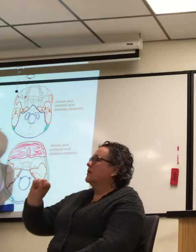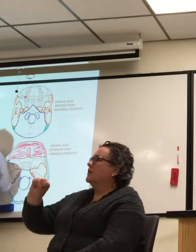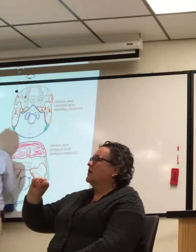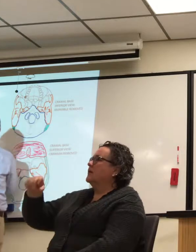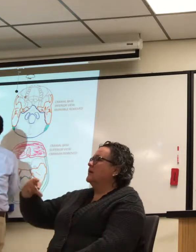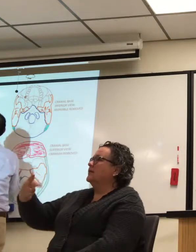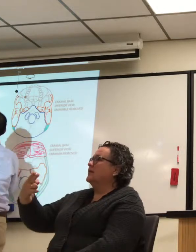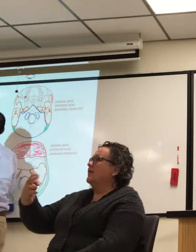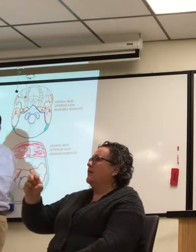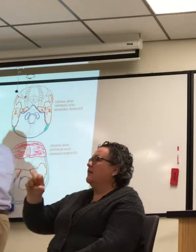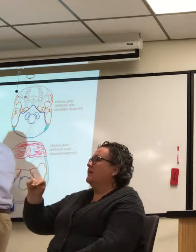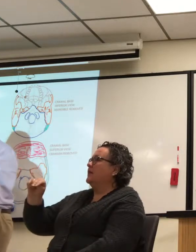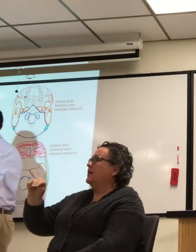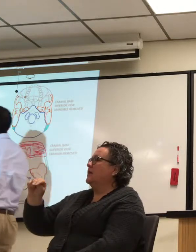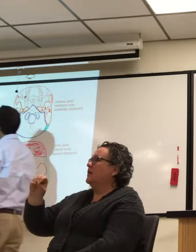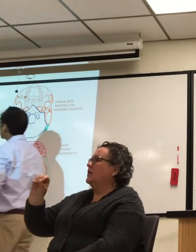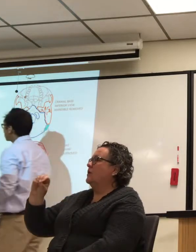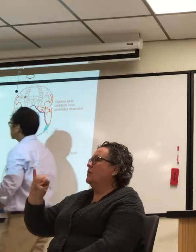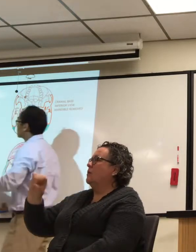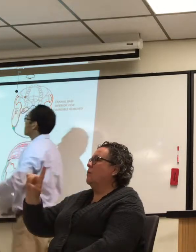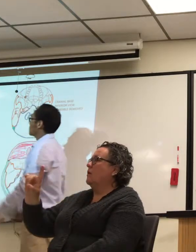So right where I trace there, that's